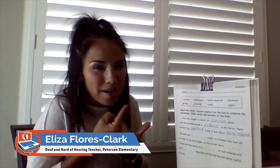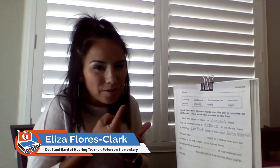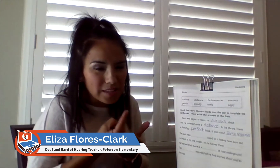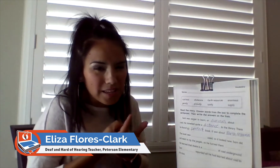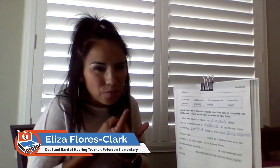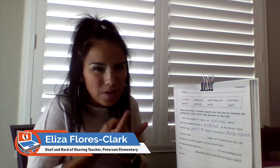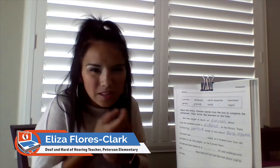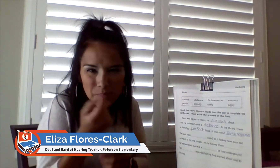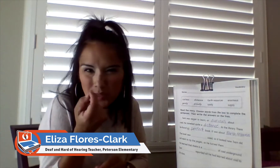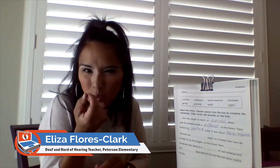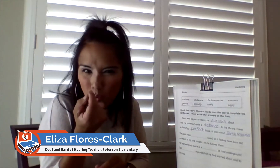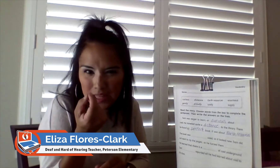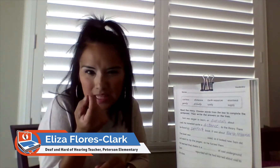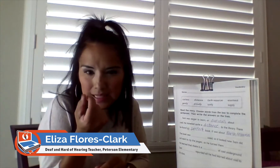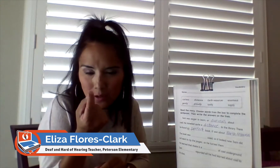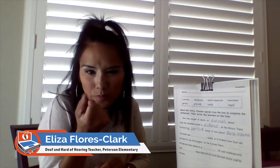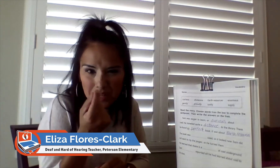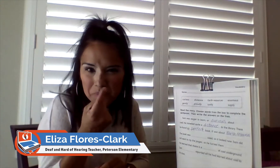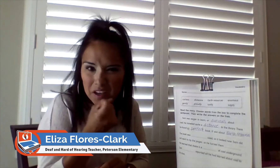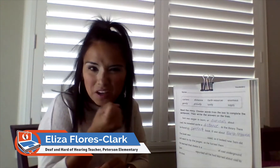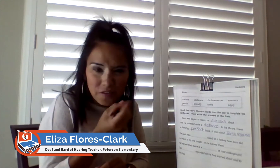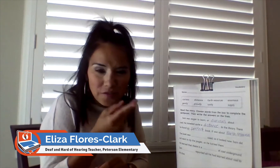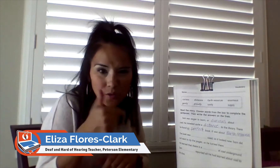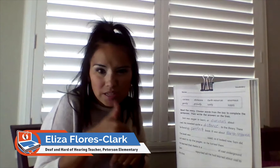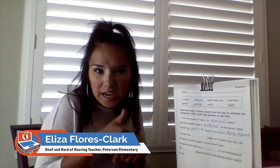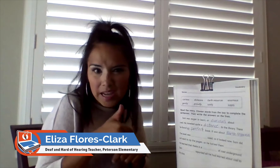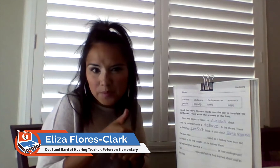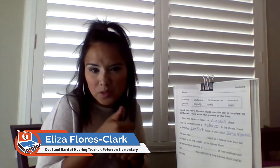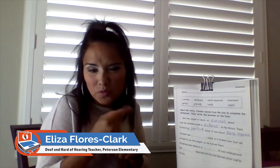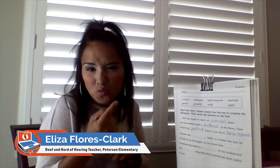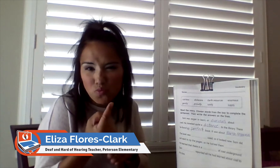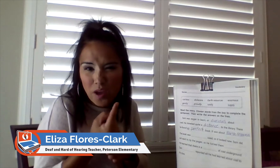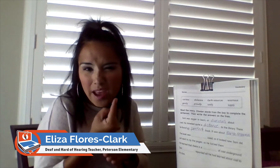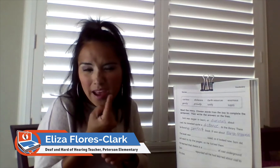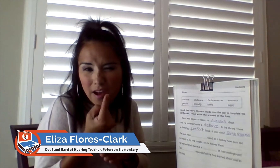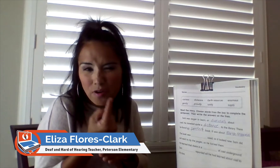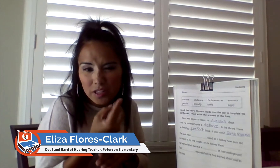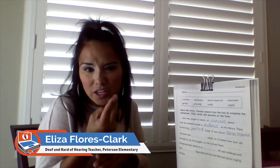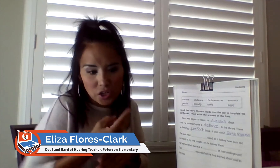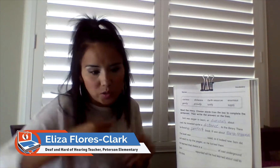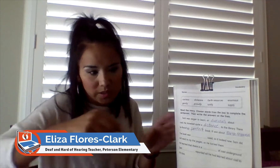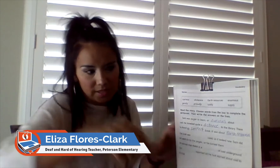Rarely. Rarely means only a little bit. A few times. It was rarely used.